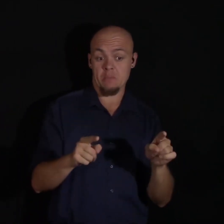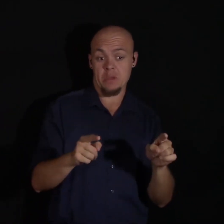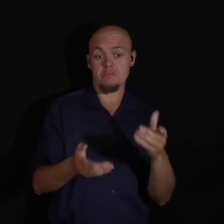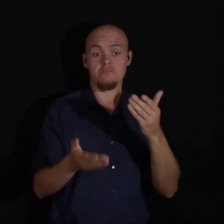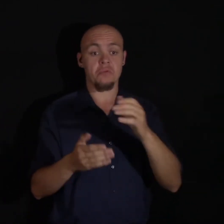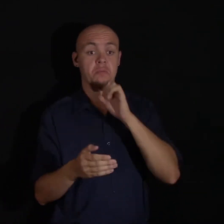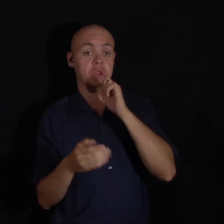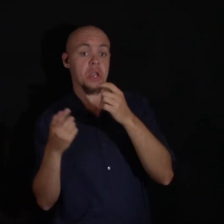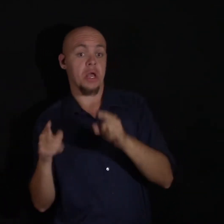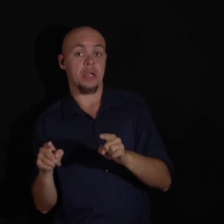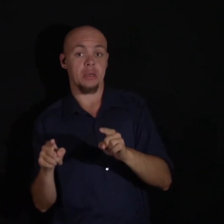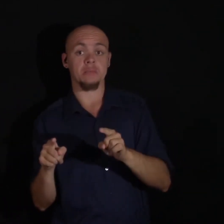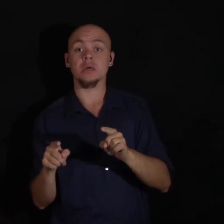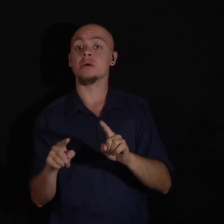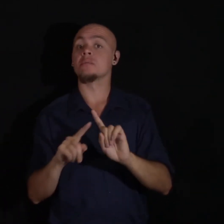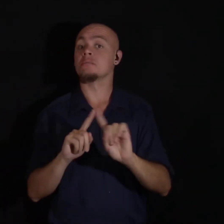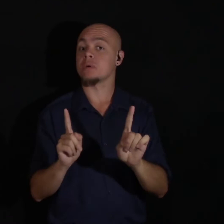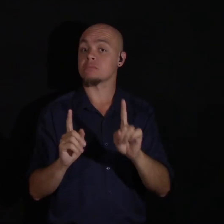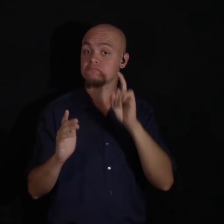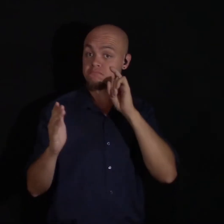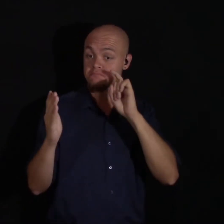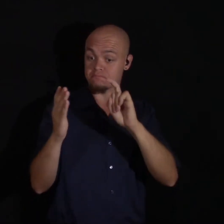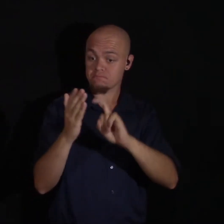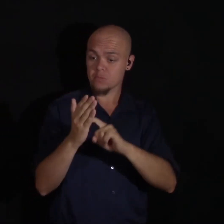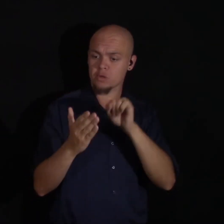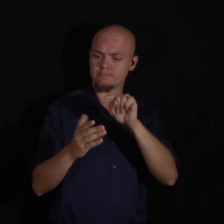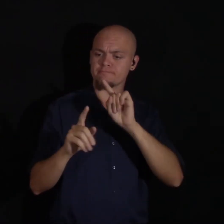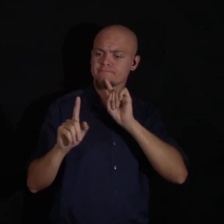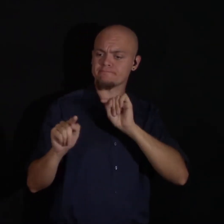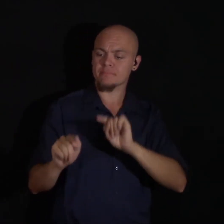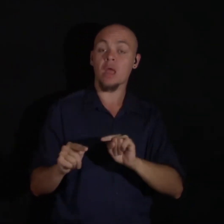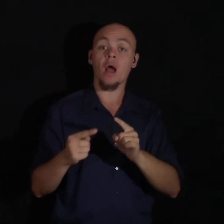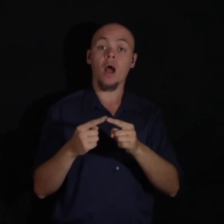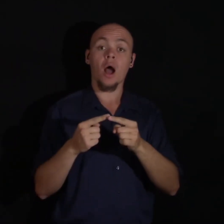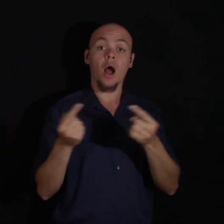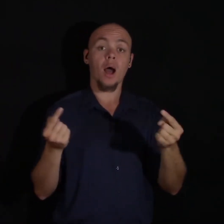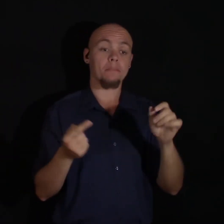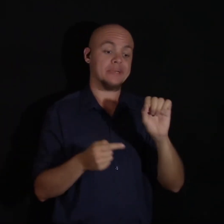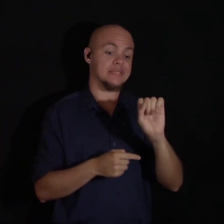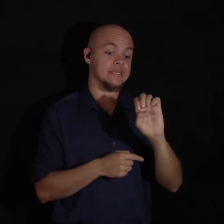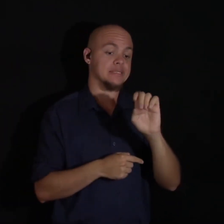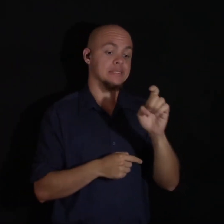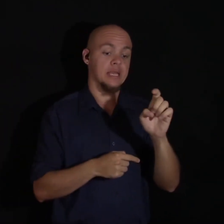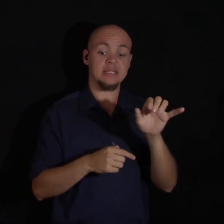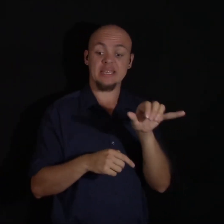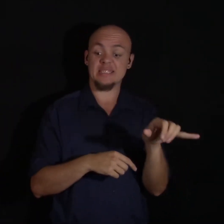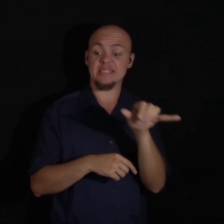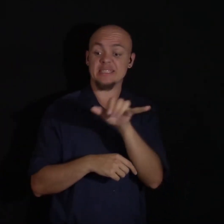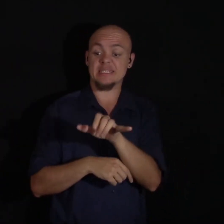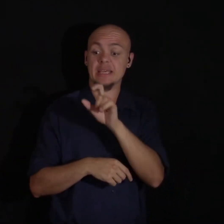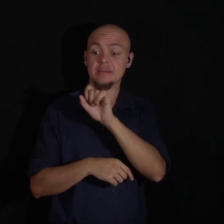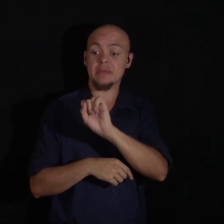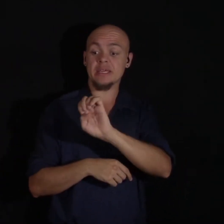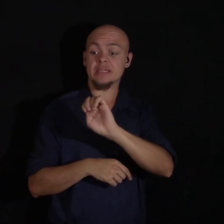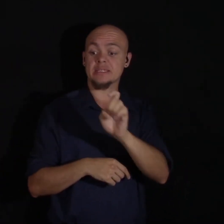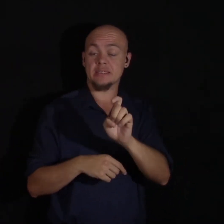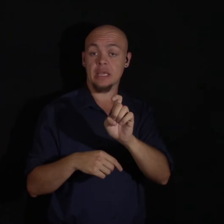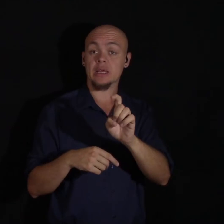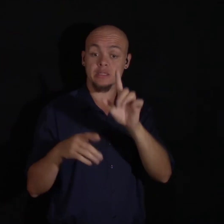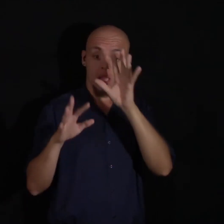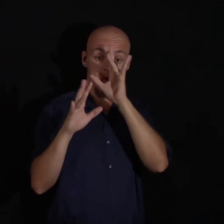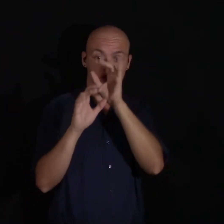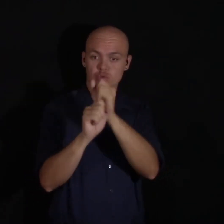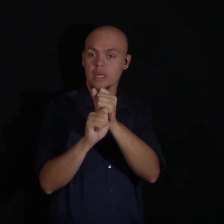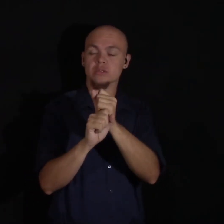he found high levels of both opposite sex and same-sex attraction in significant